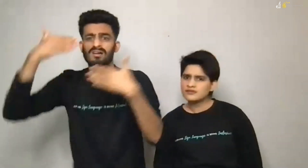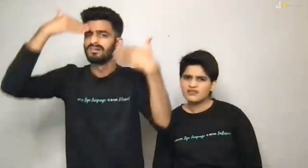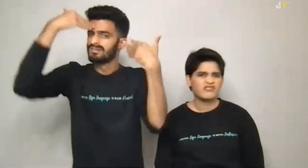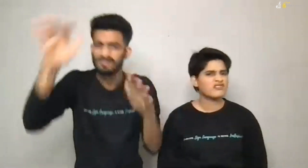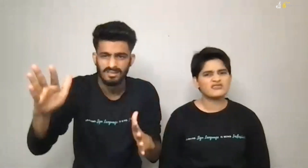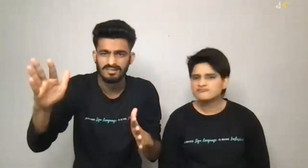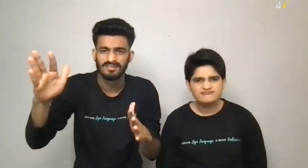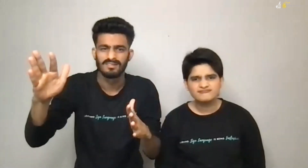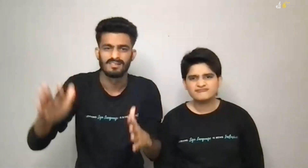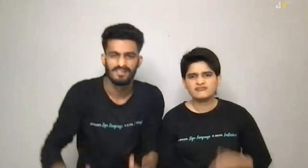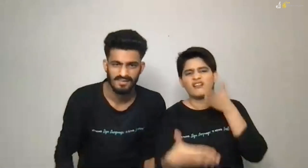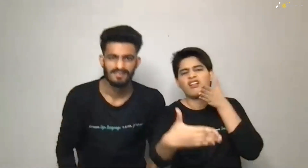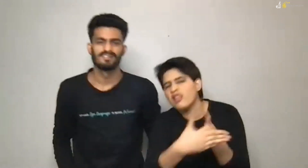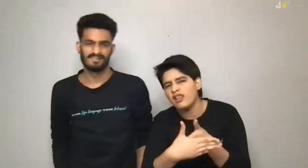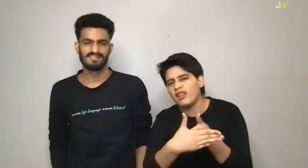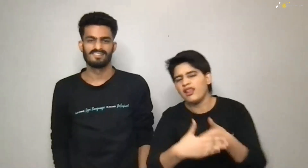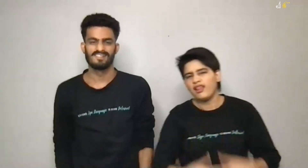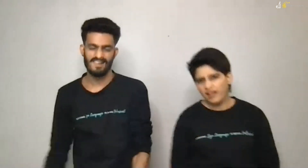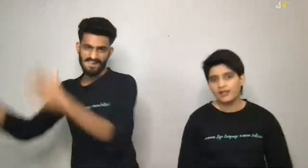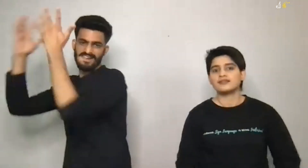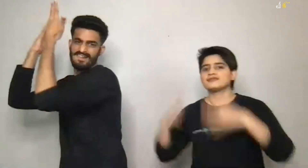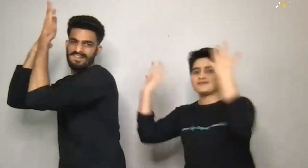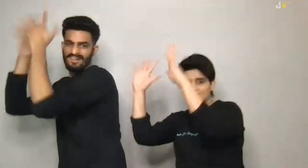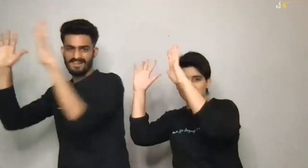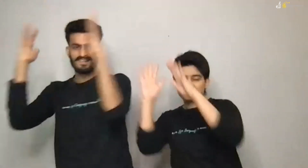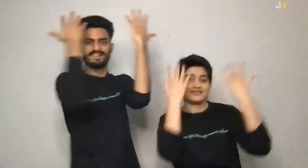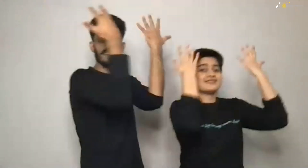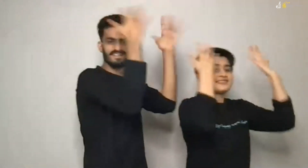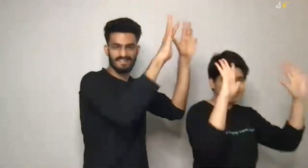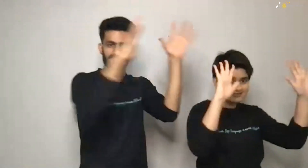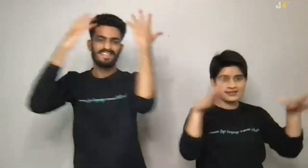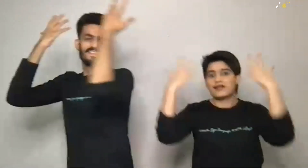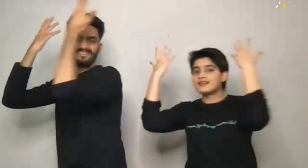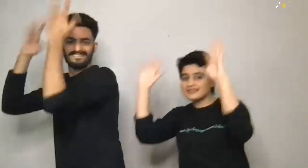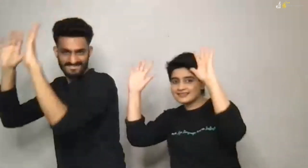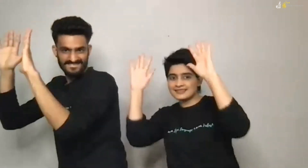At workplace, people don't know sign language. Again, there's a barrier.